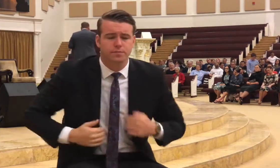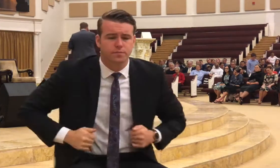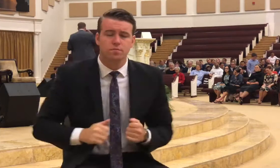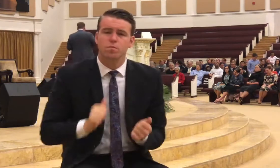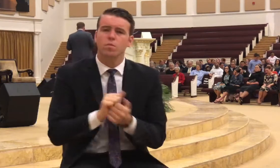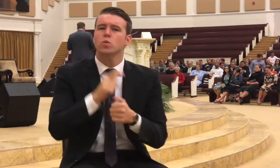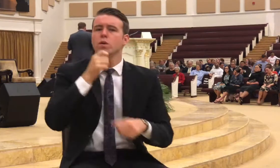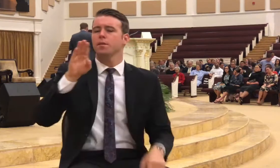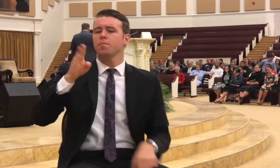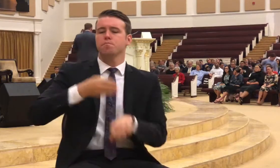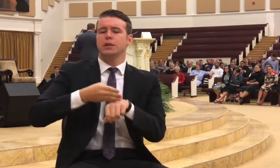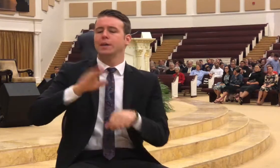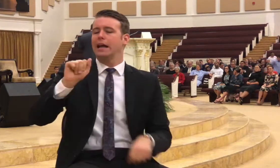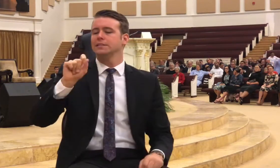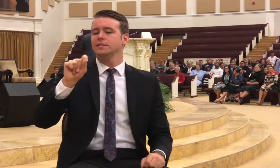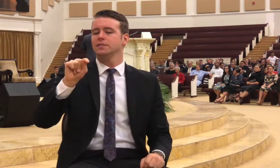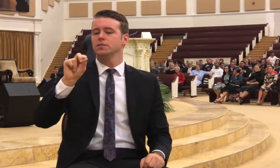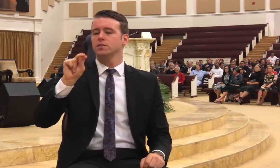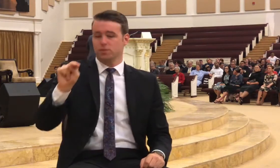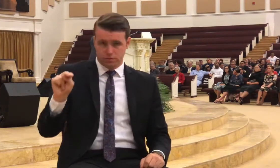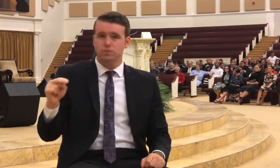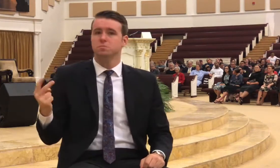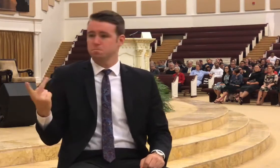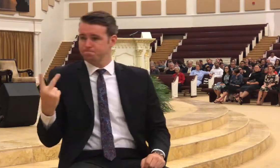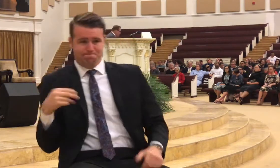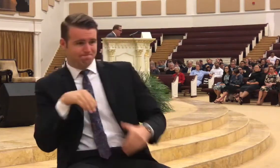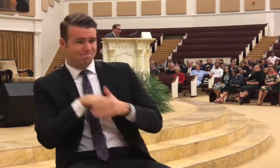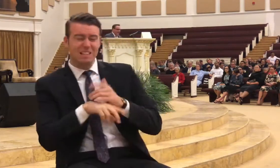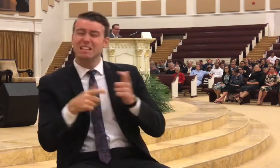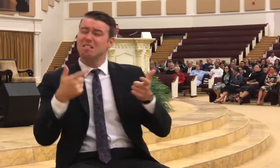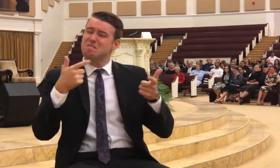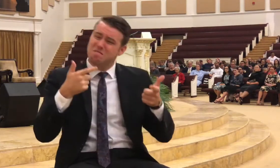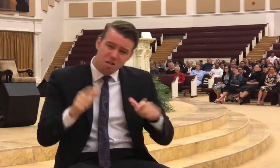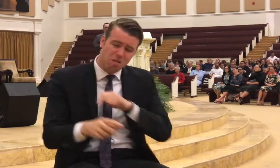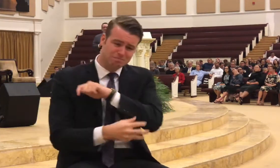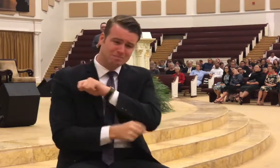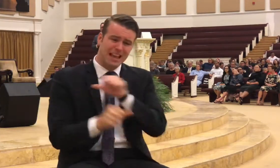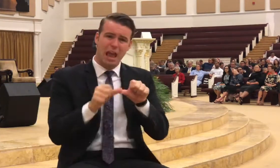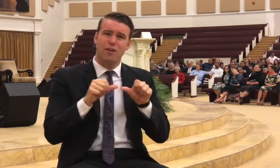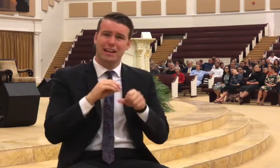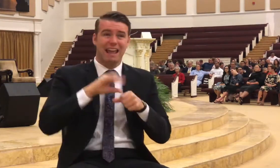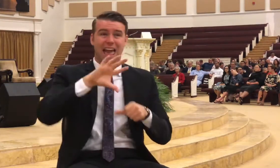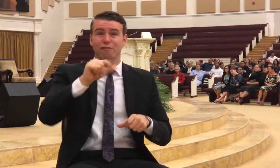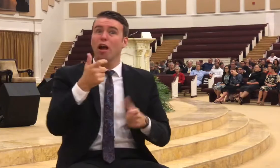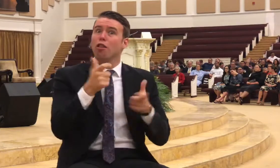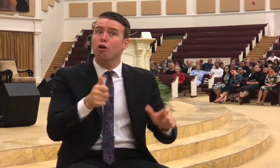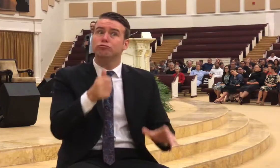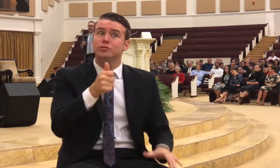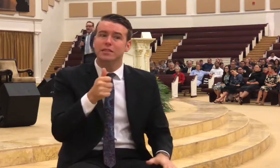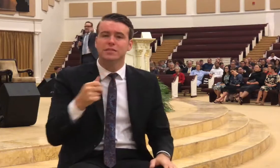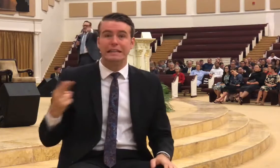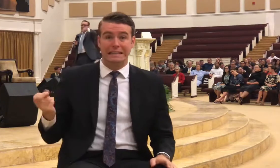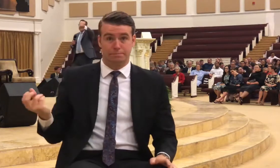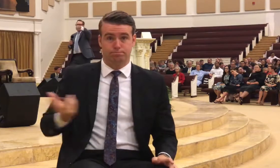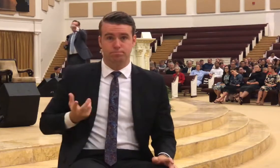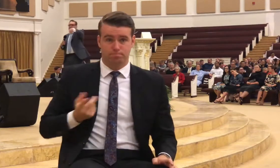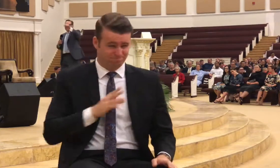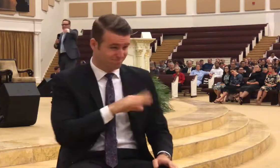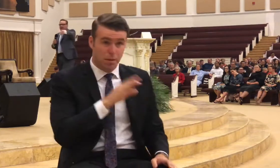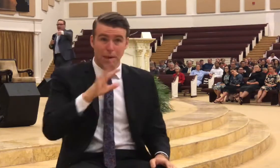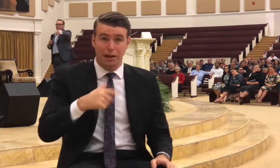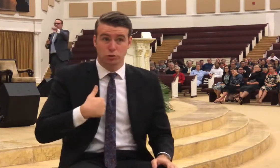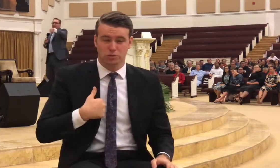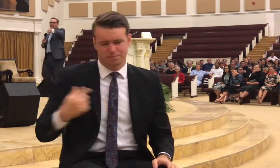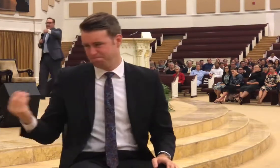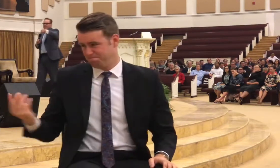were rolling through the largest slum in Africa. And he said, you wouldn't believe, Pastor Young, he said, it's